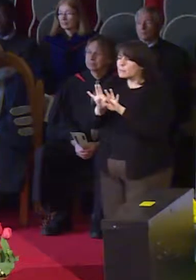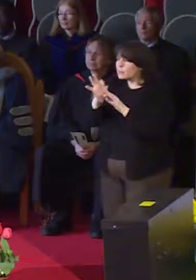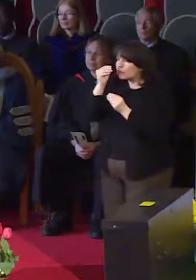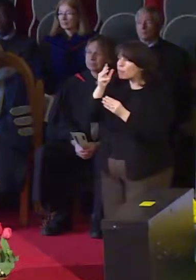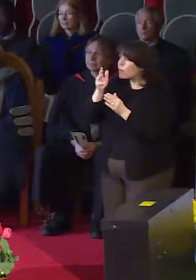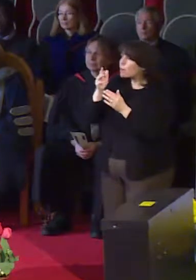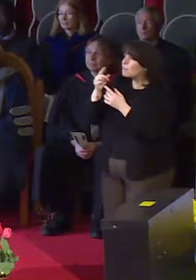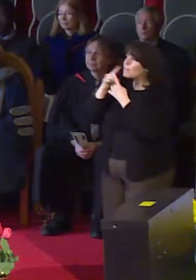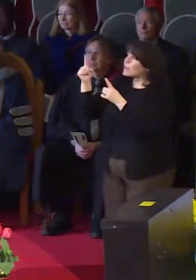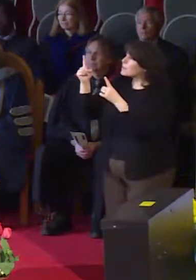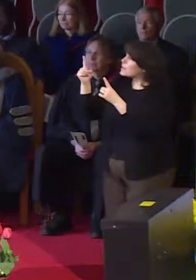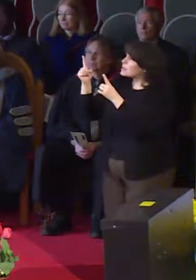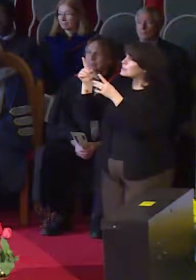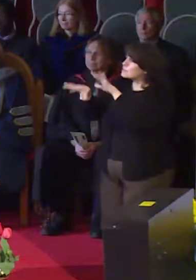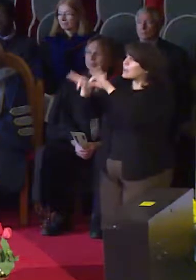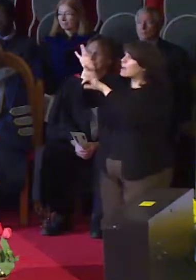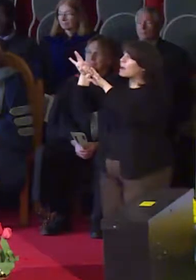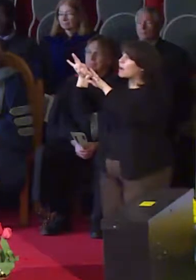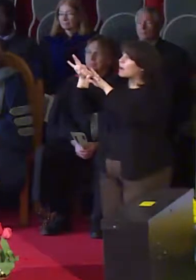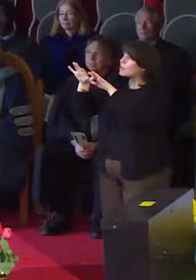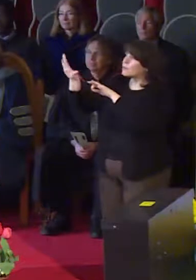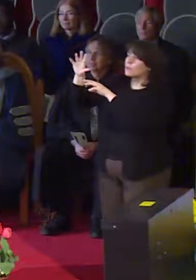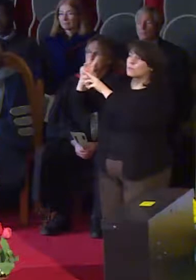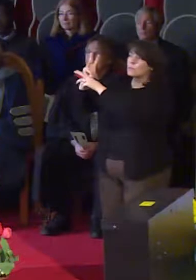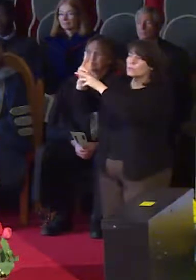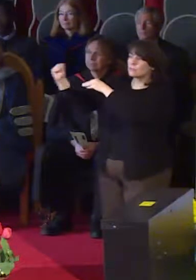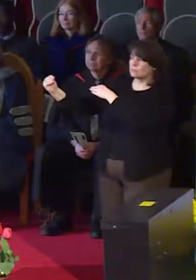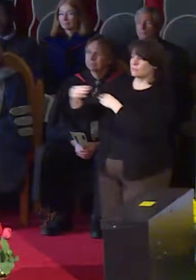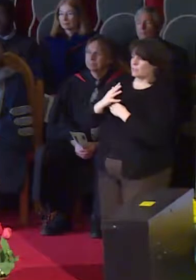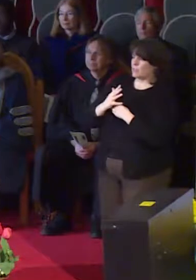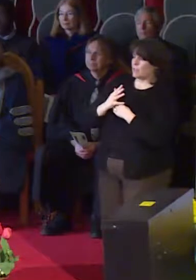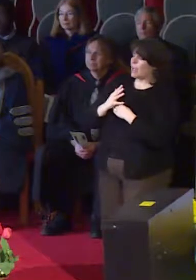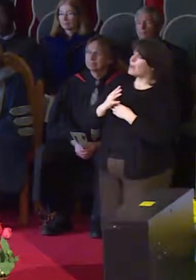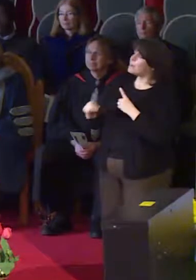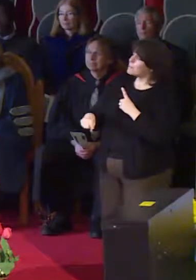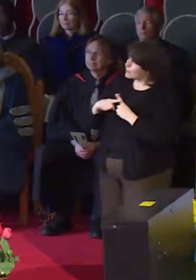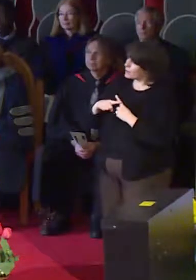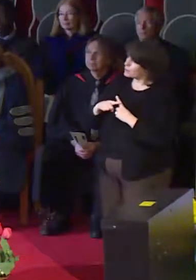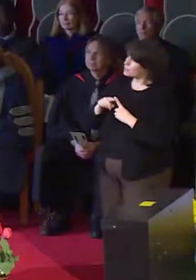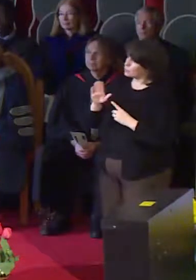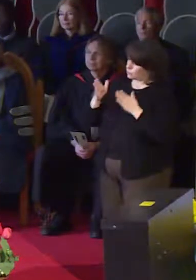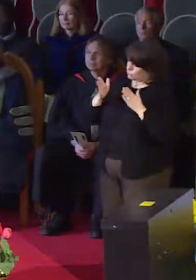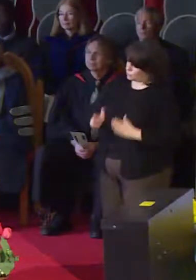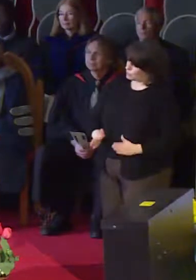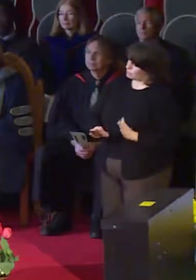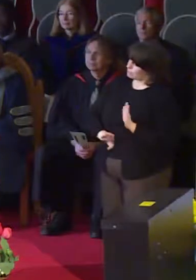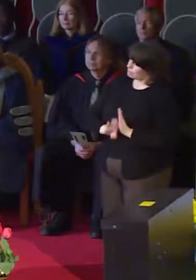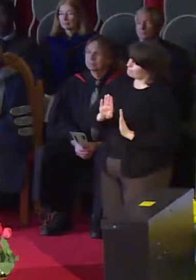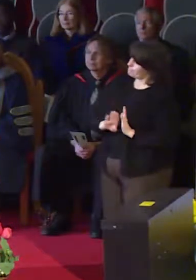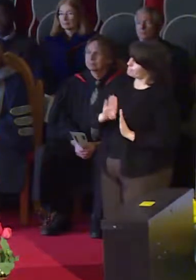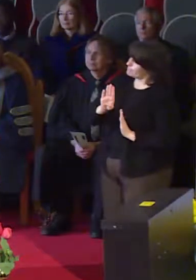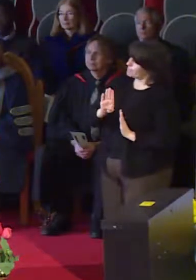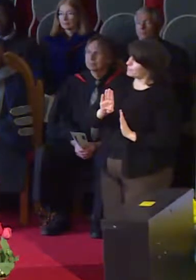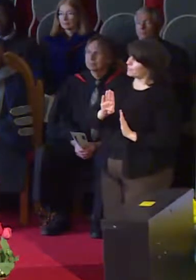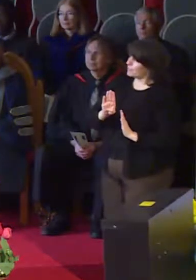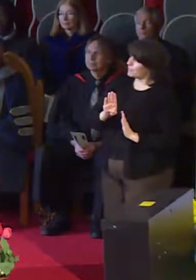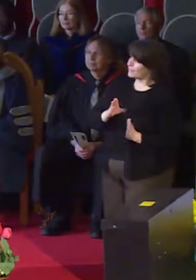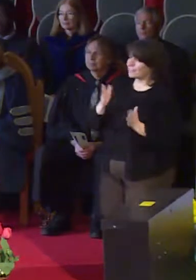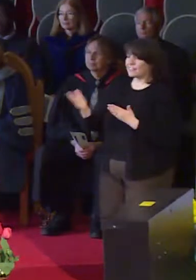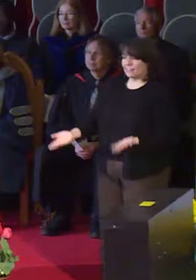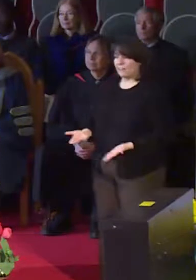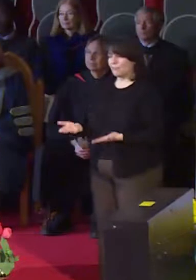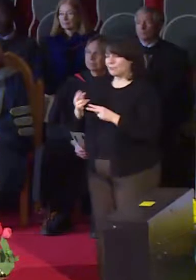world-renowned breakthroughs, and personal growth. Through all this, the University of Guelph has provided you with a home away from